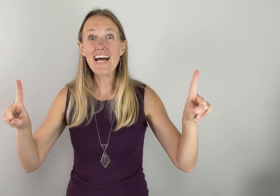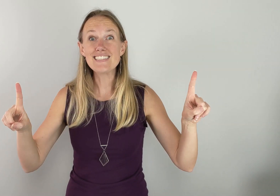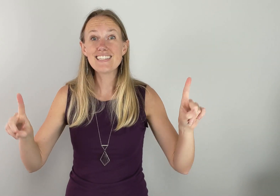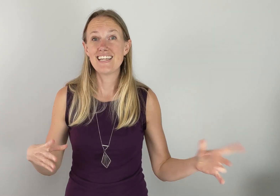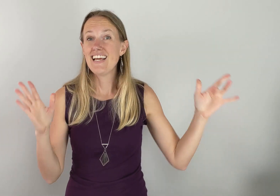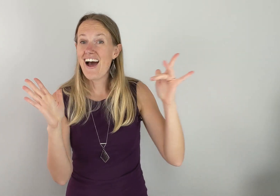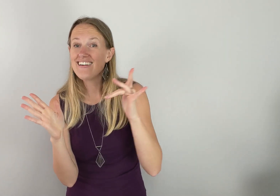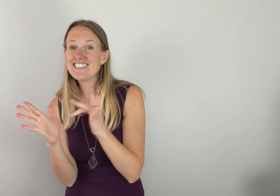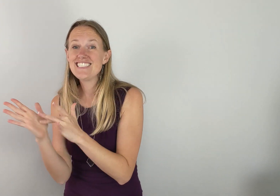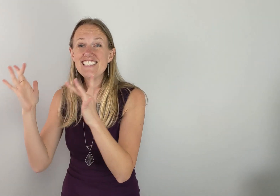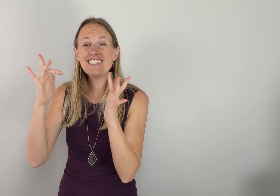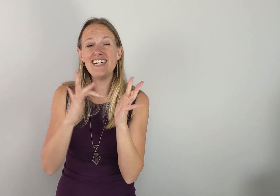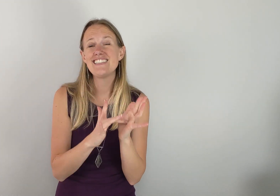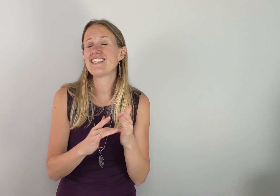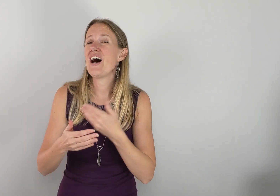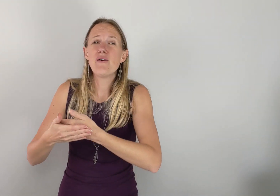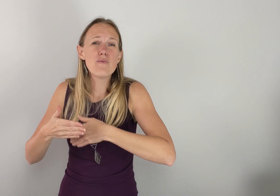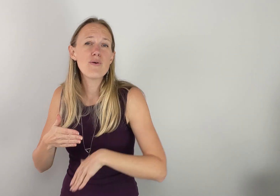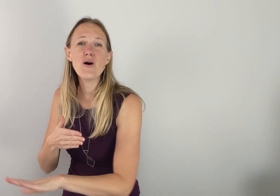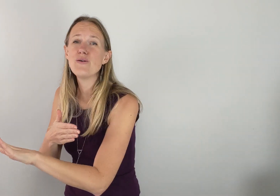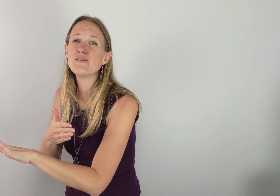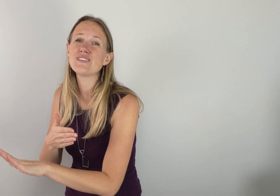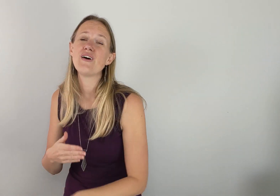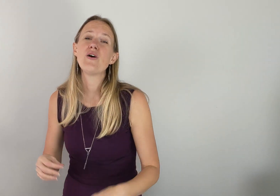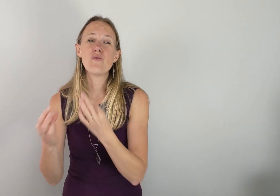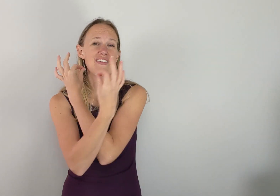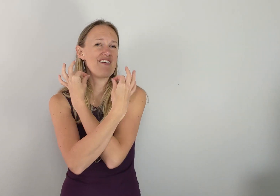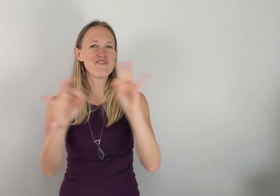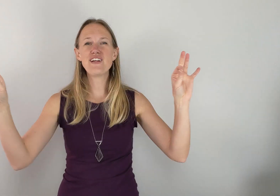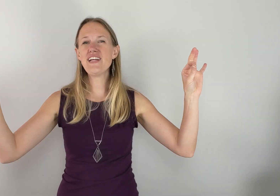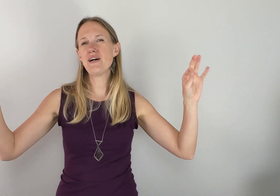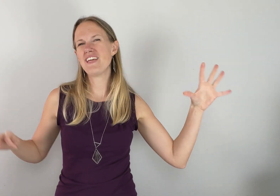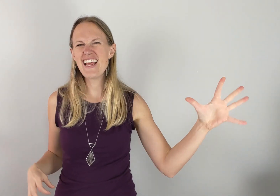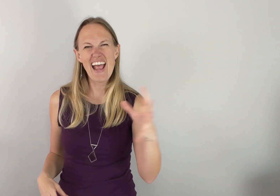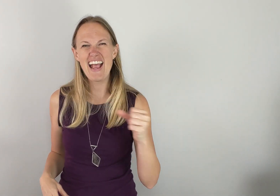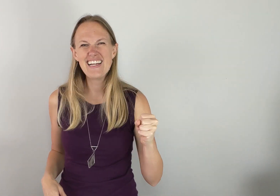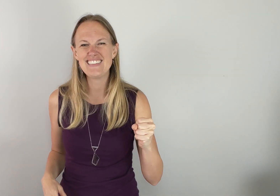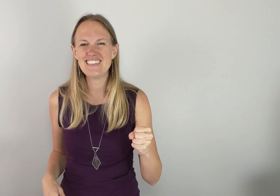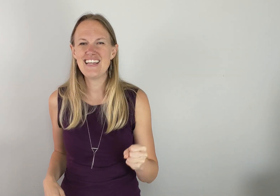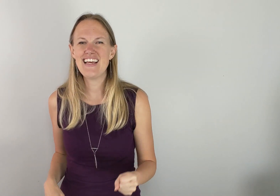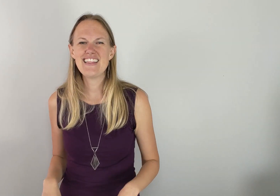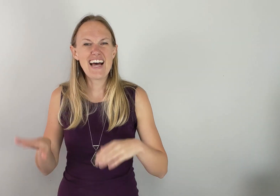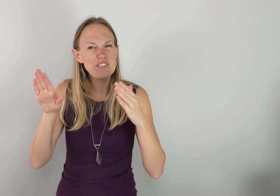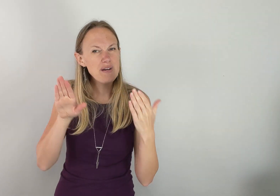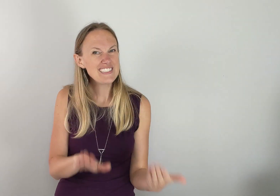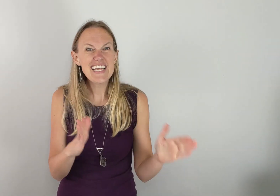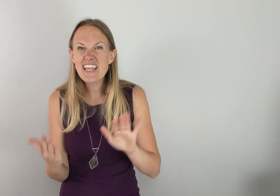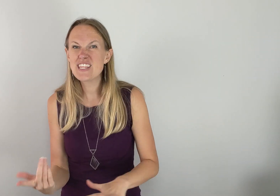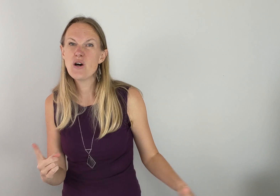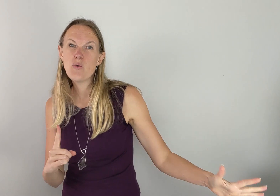But our Jesus arose with our freedom in hand. That's when death